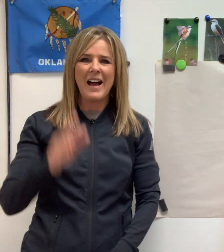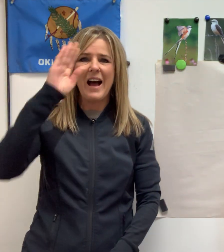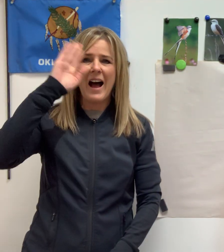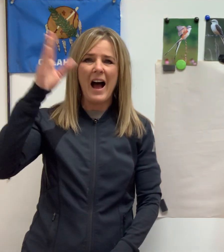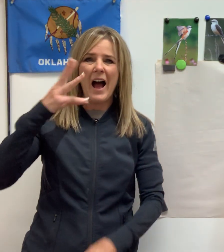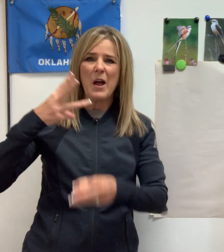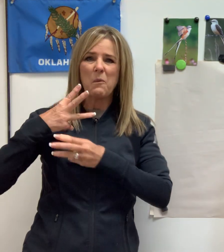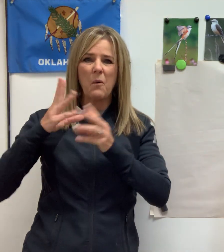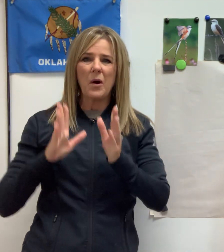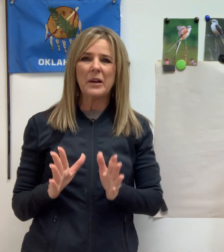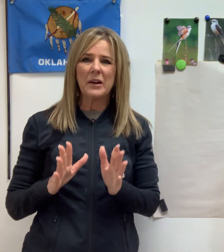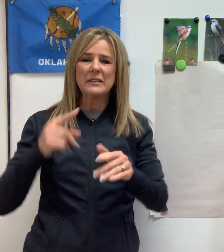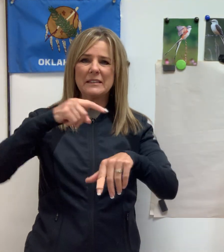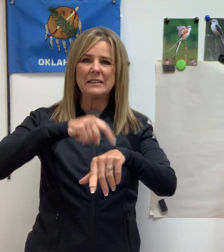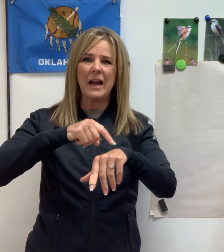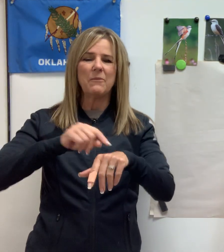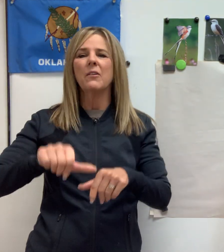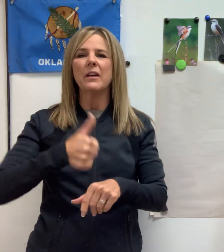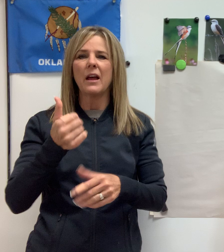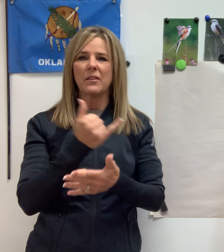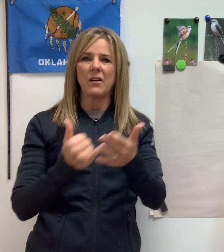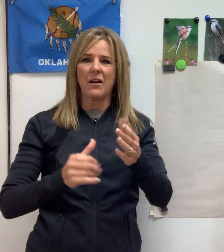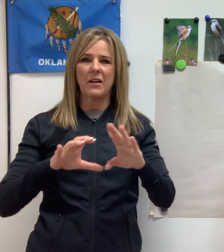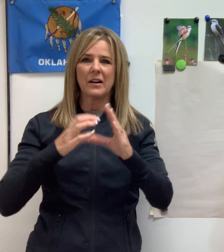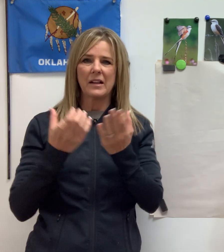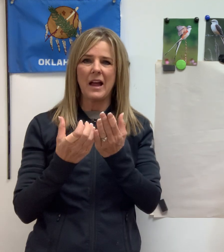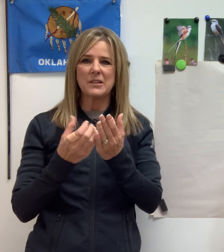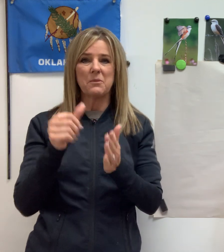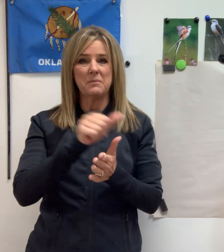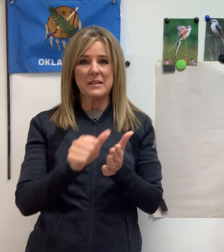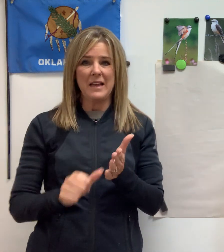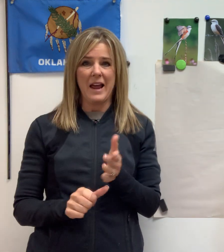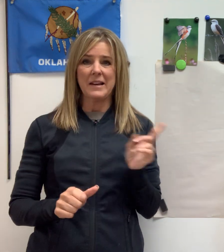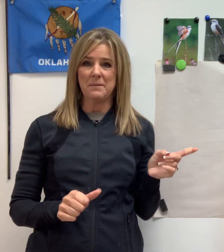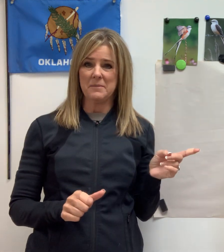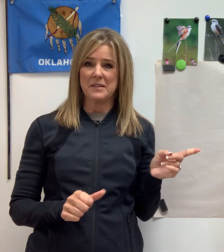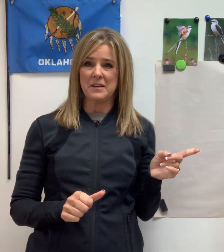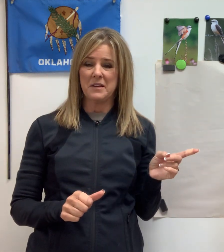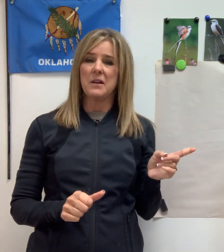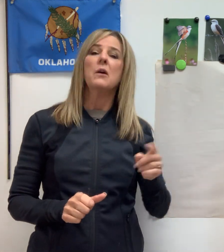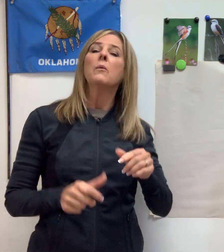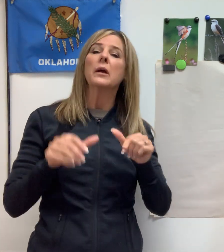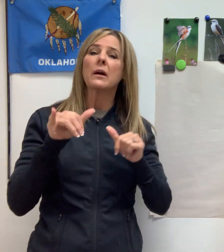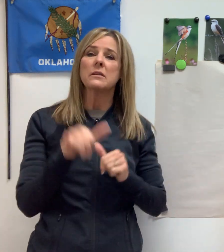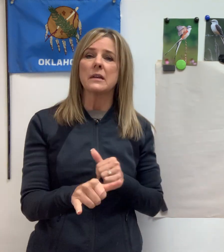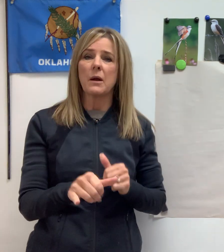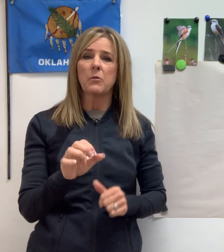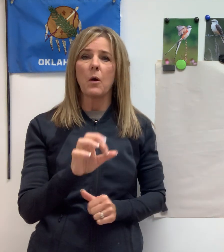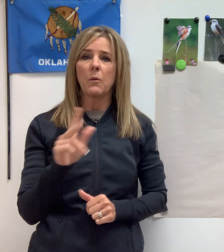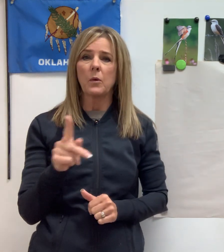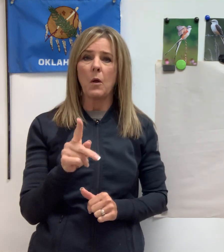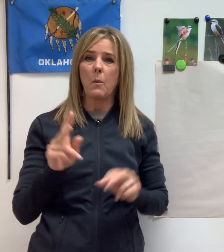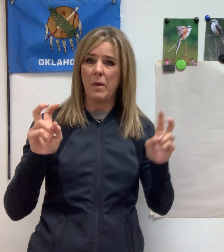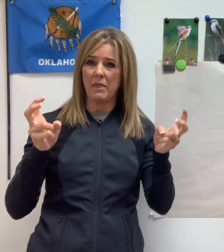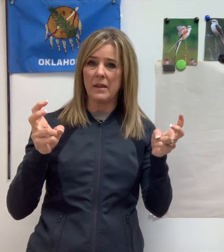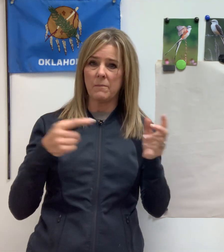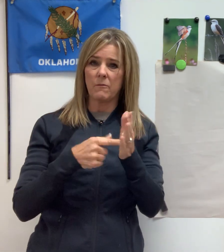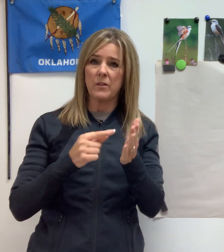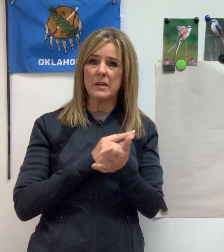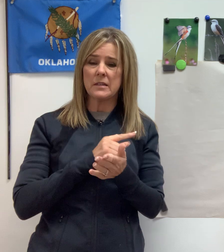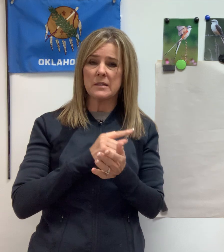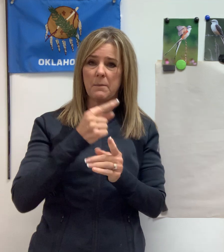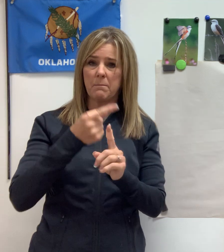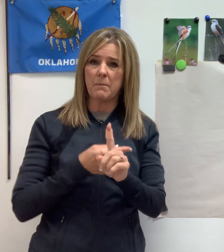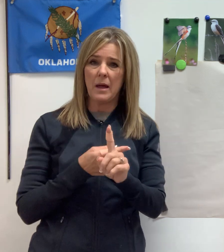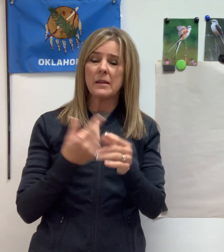Hello, warriors. Time for another art class with Miss Adams. We are sticking with our Oklahoma theme for this month,